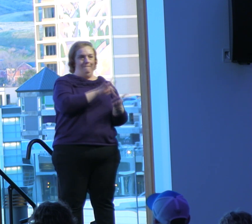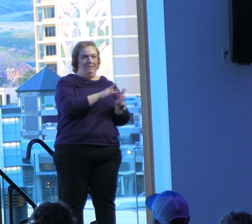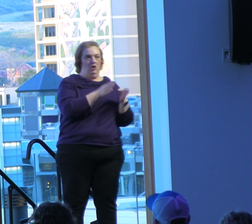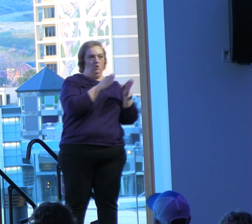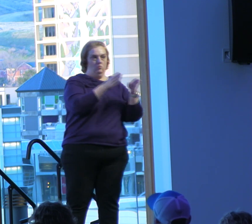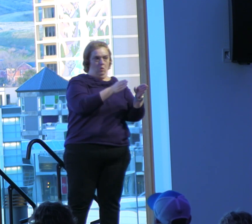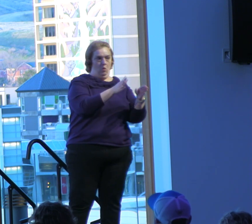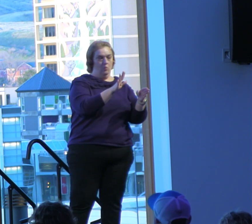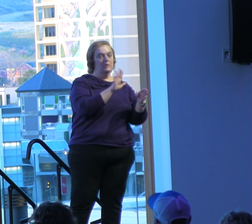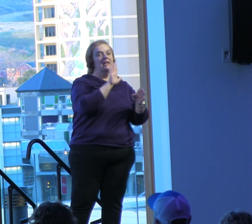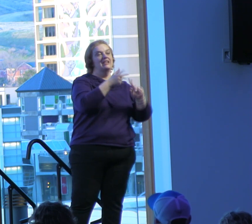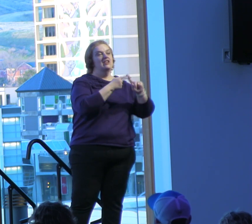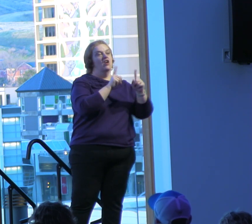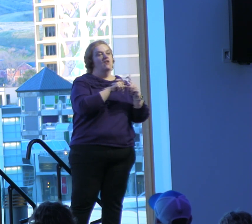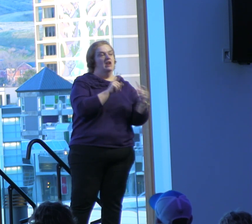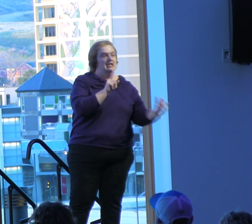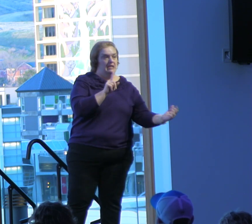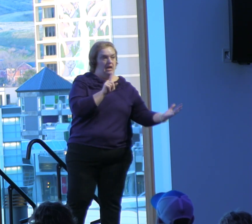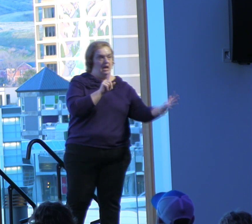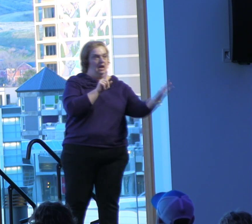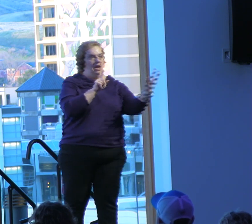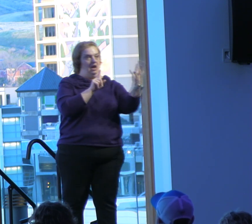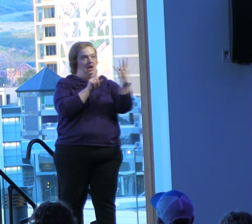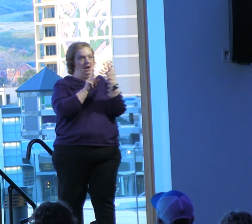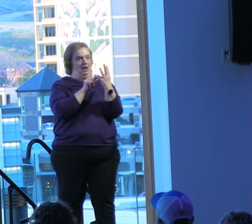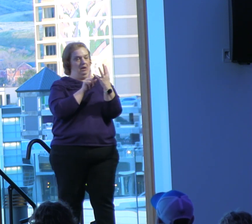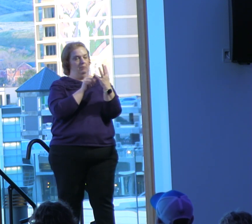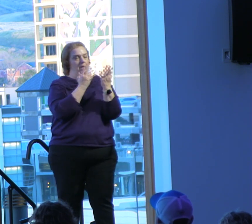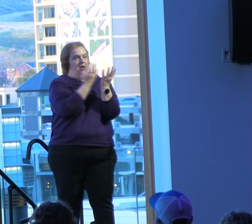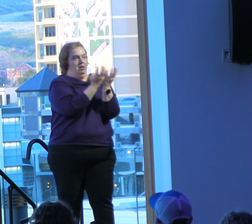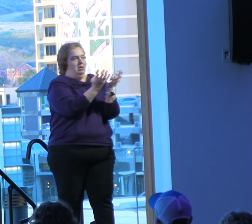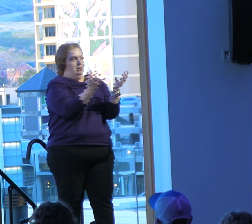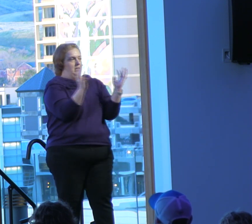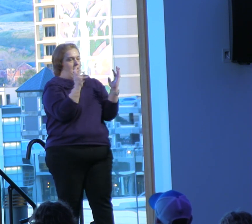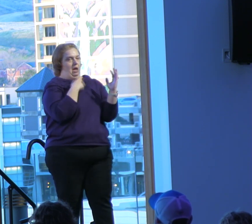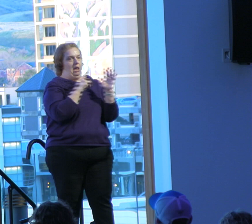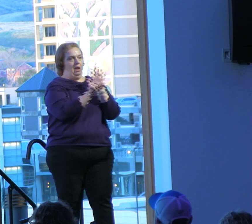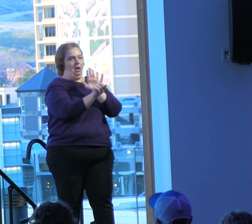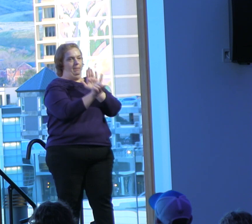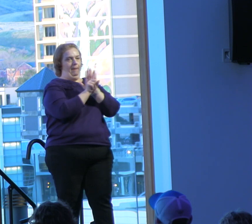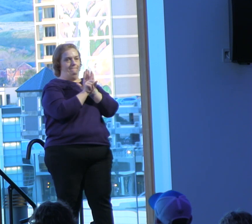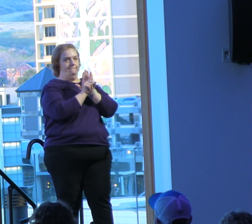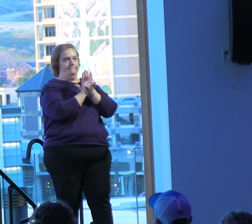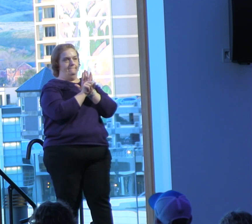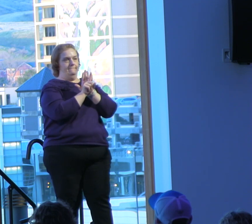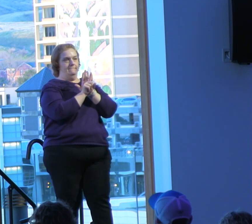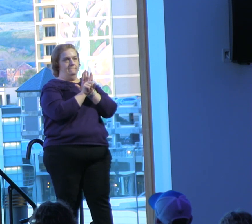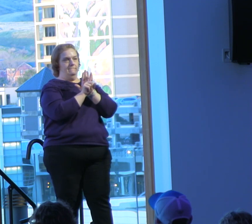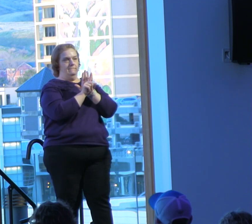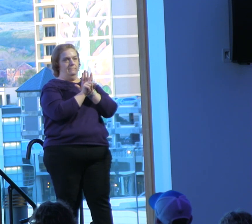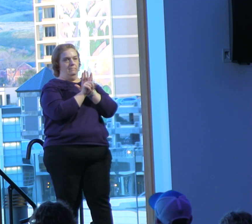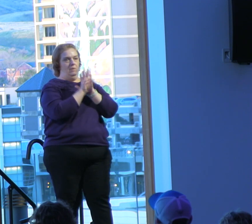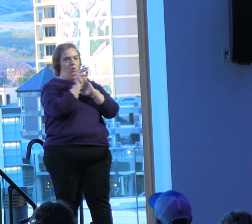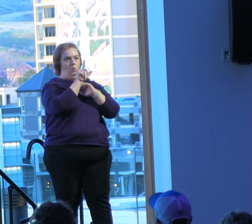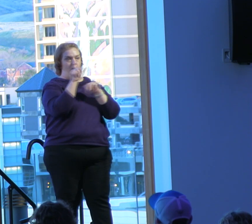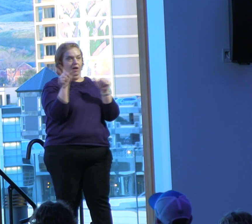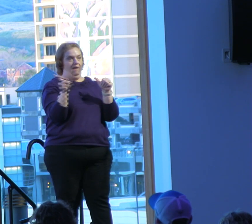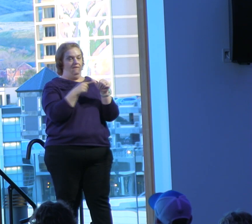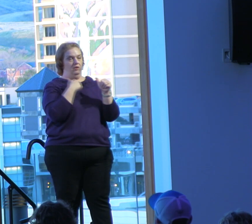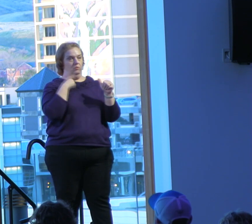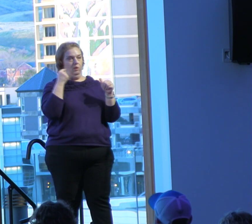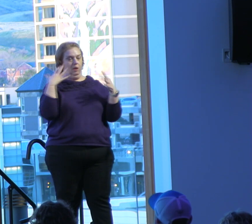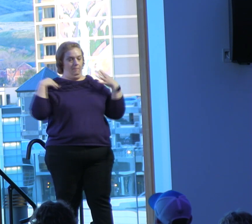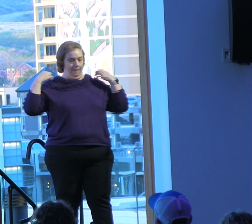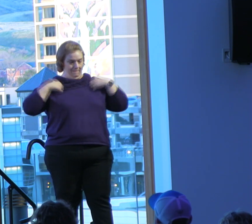friends come running up, and they encircle me in a half circle. And I back myself up to the wall. And the first thing I do is I swing